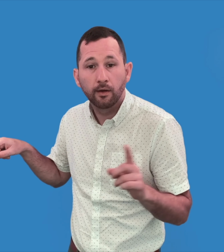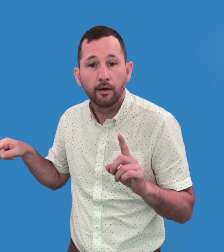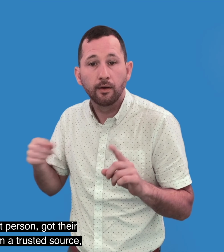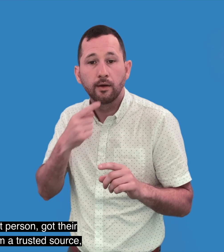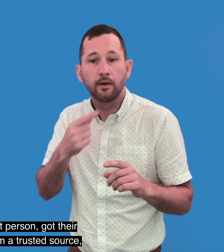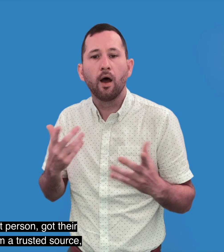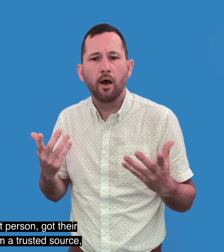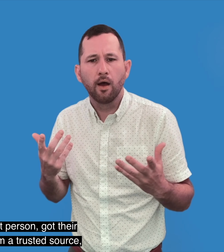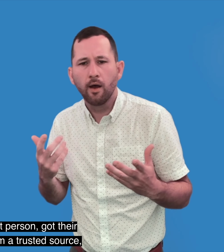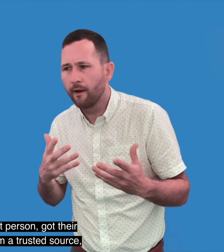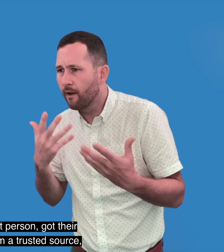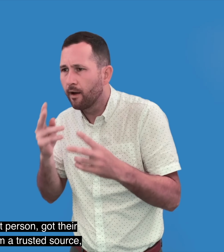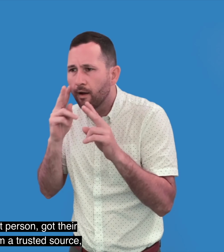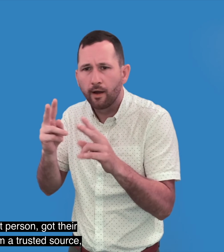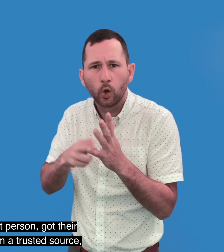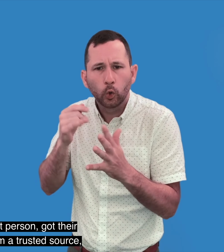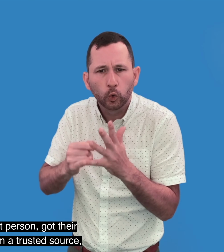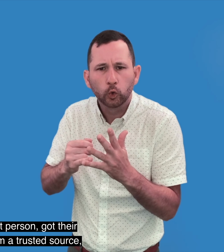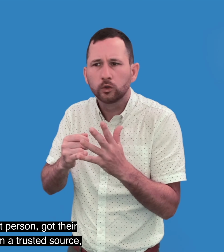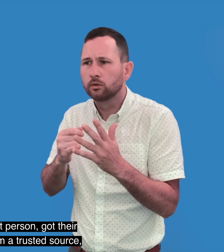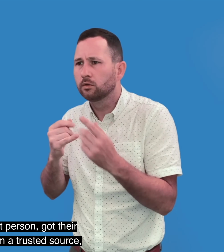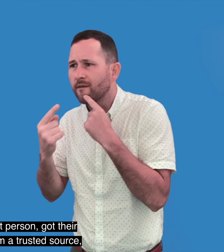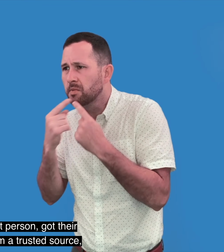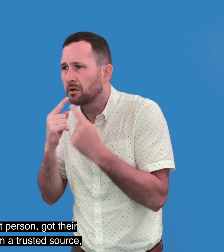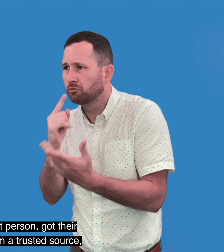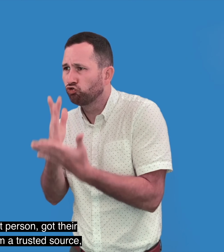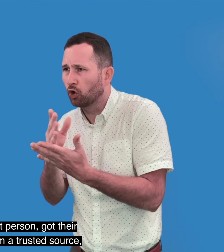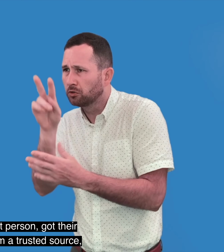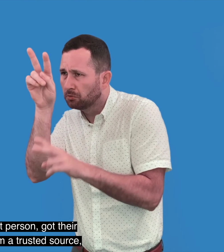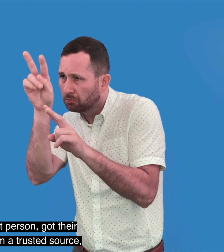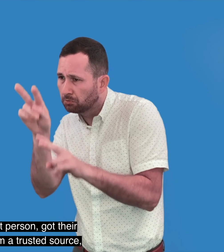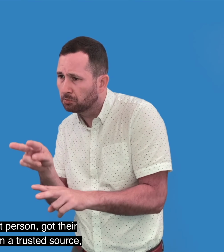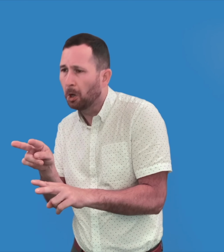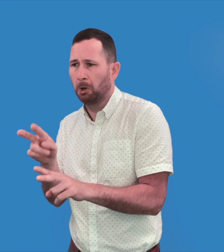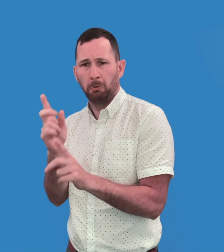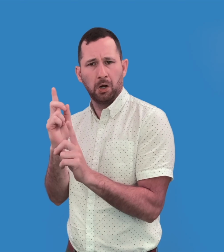The next person got their news from a trusted source.